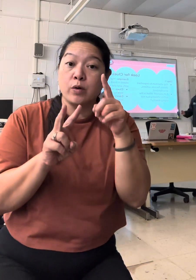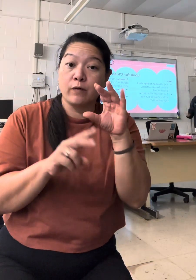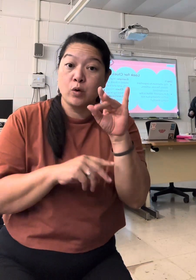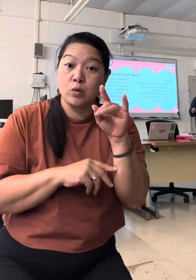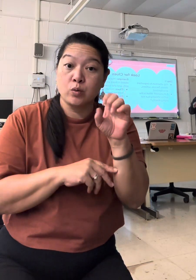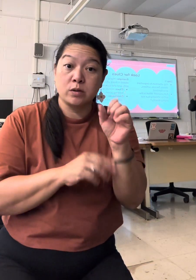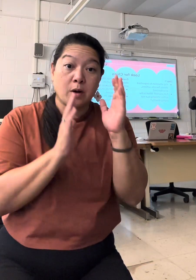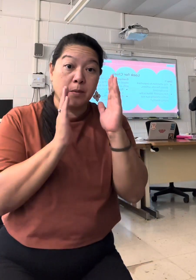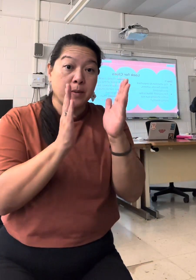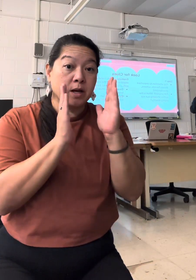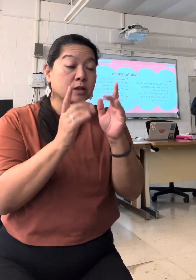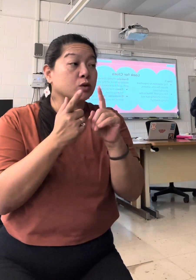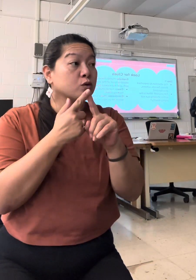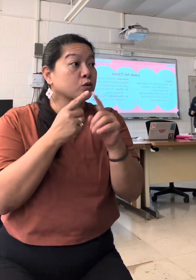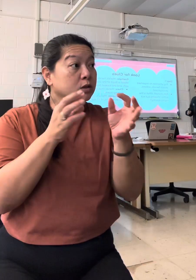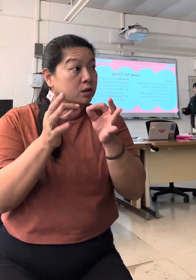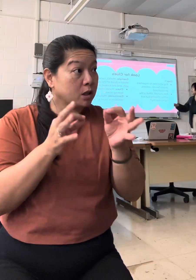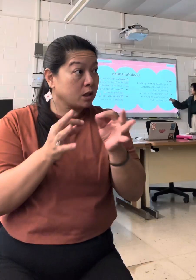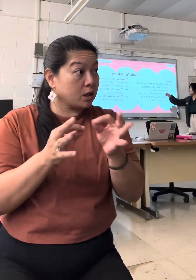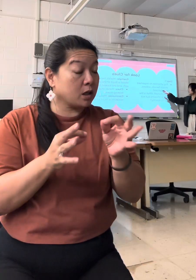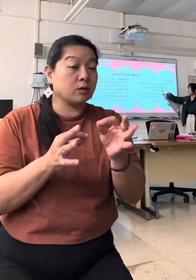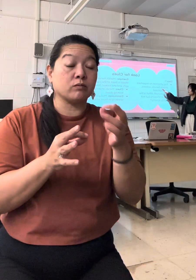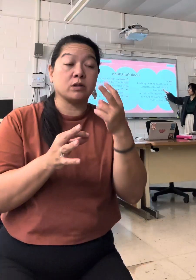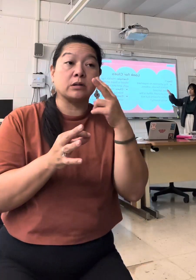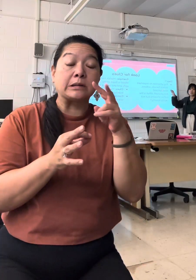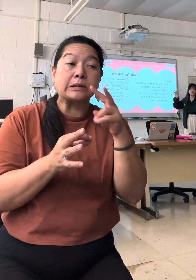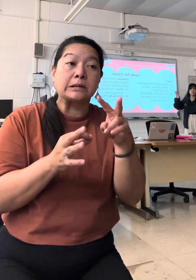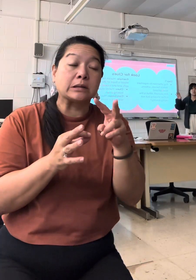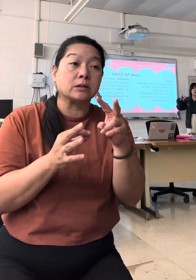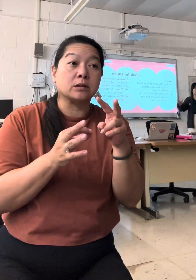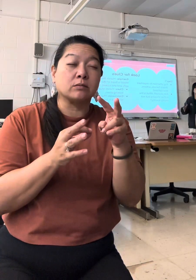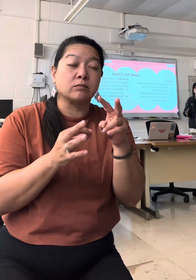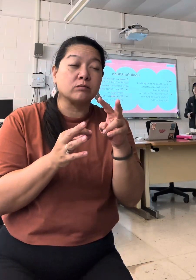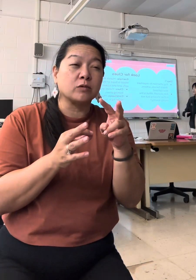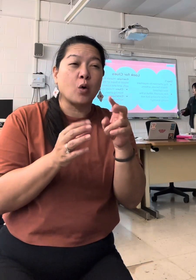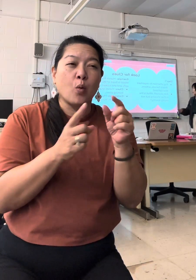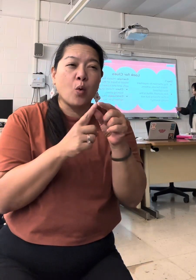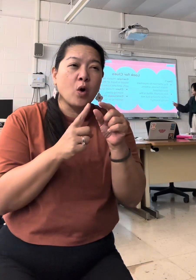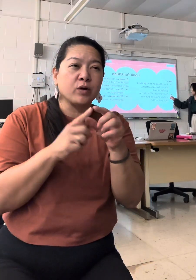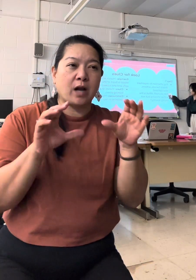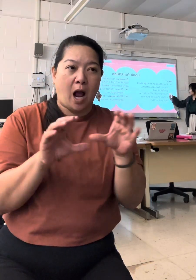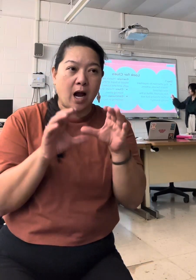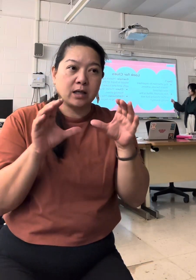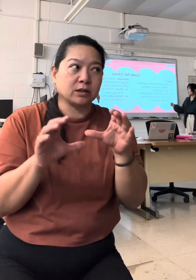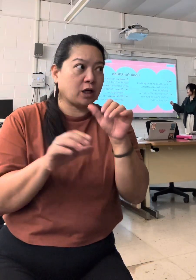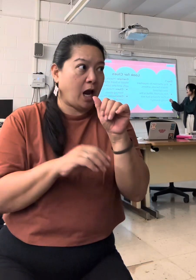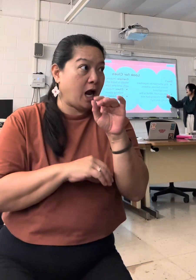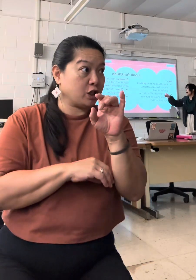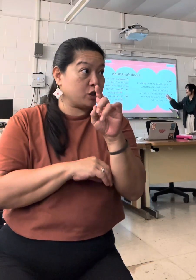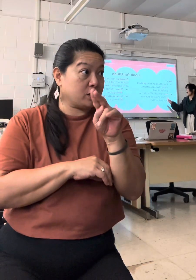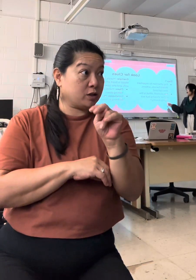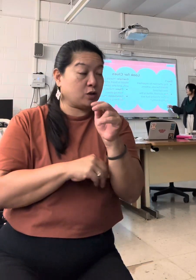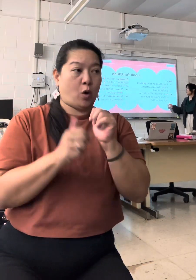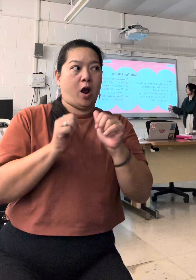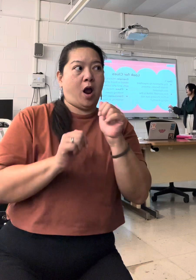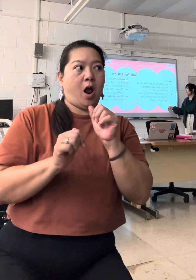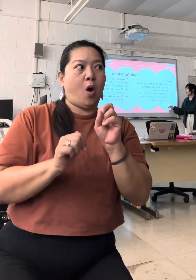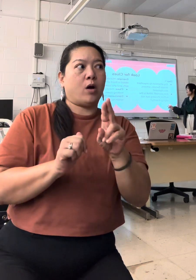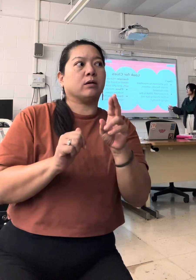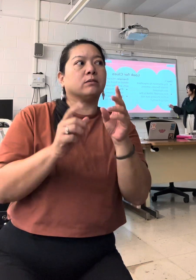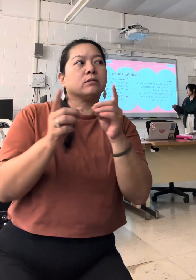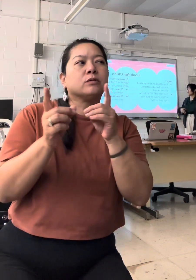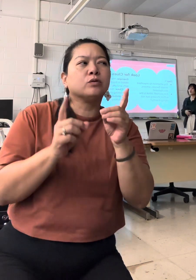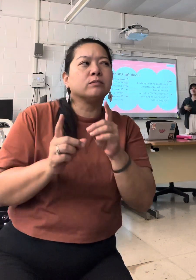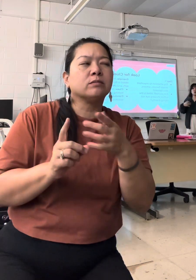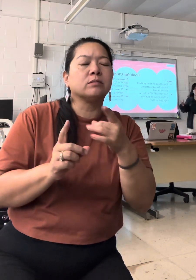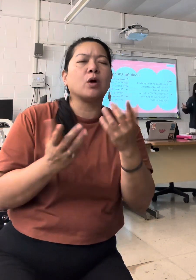attention to like details that seem important. It could be words, actions, okay, or a description. And then ask yourself, what